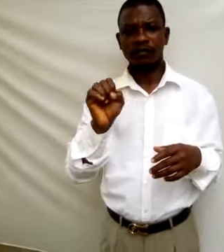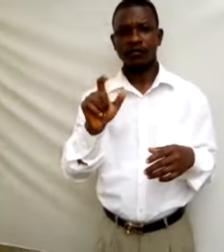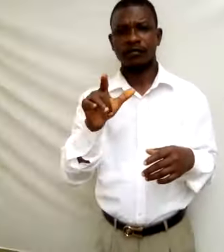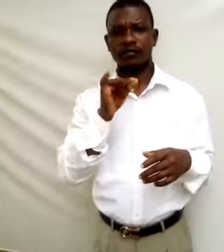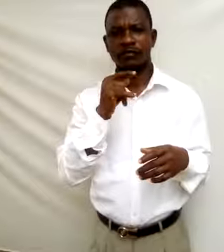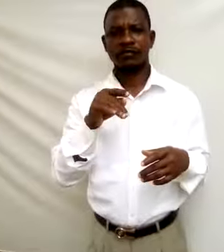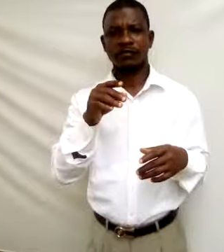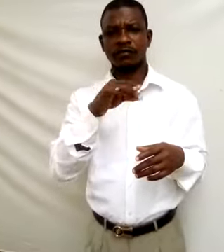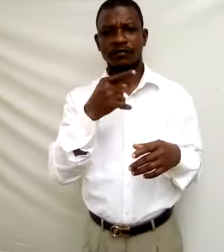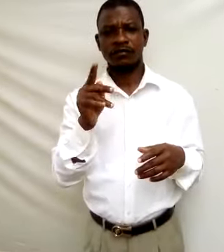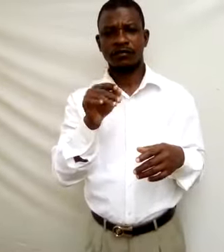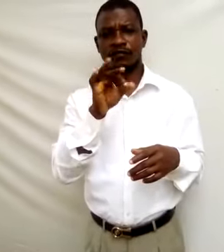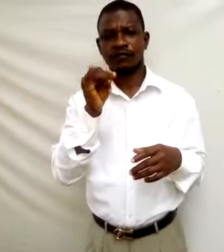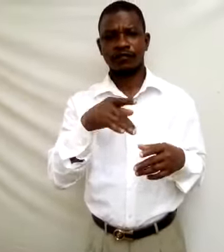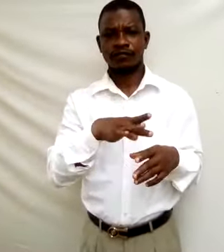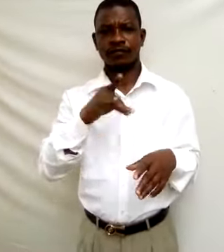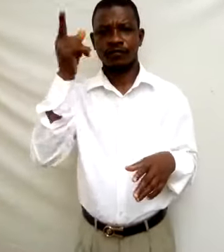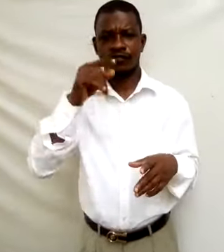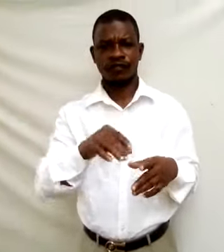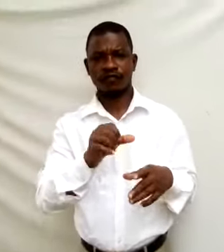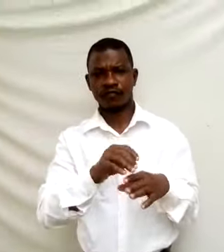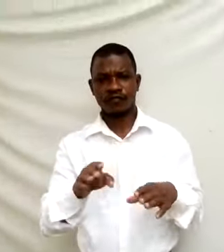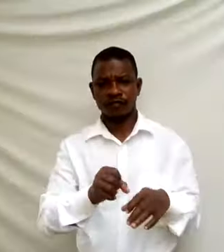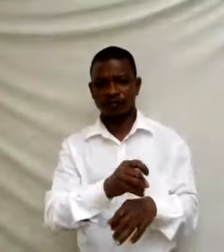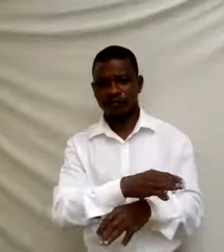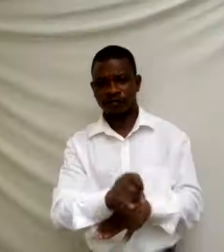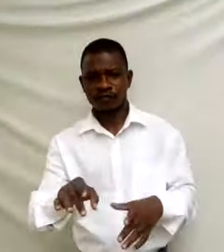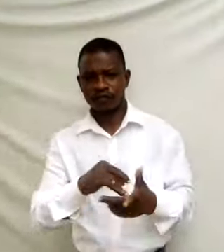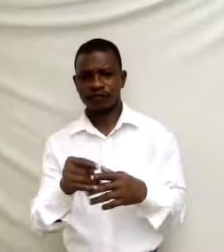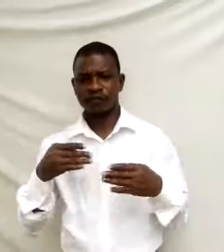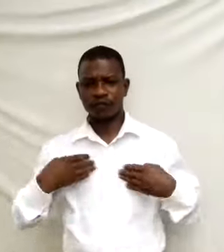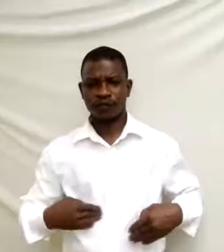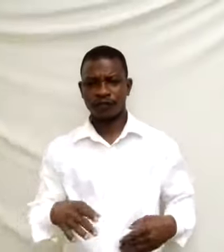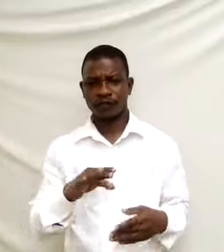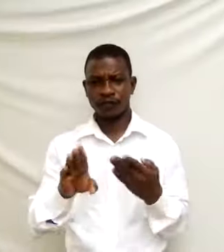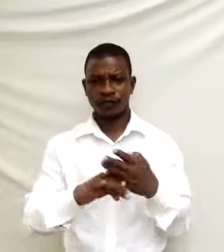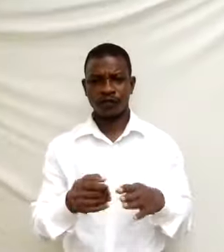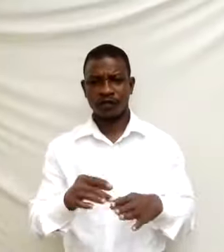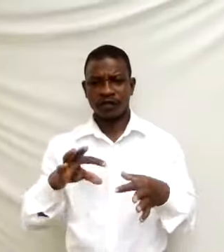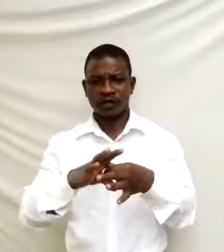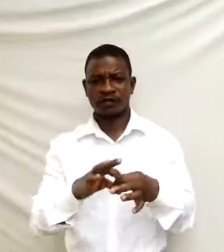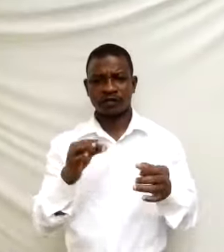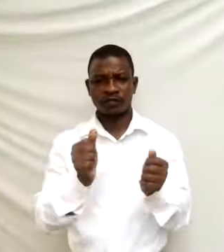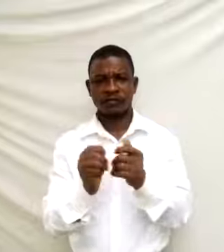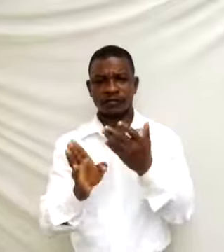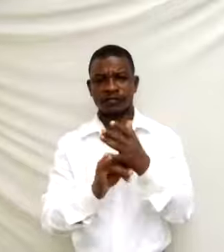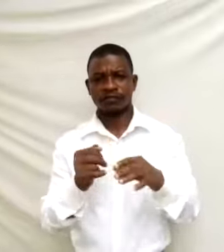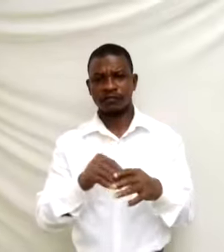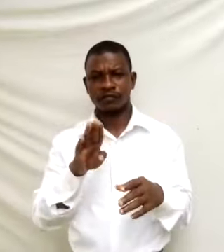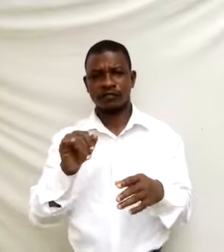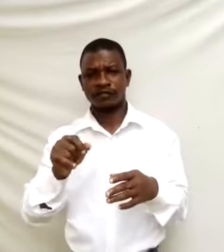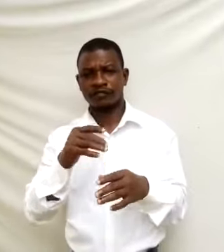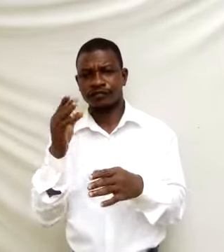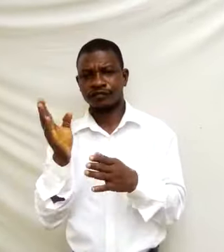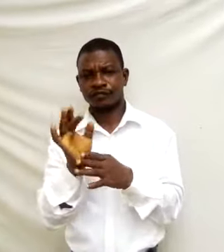cells are found scattered all over the body but are connected by a branching system of